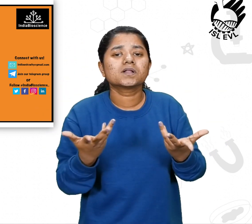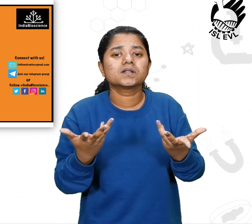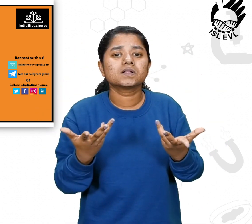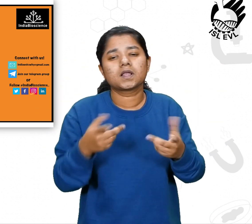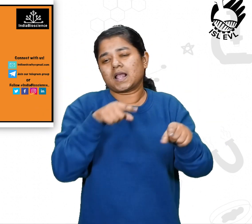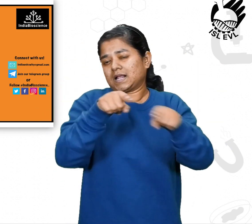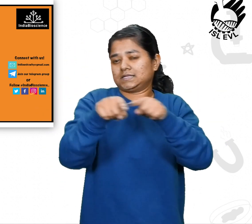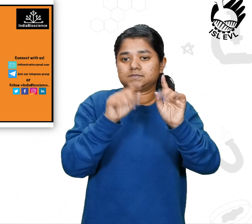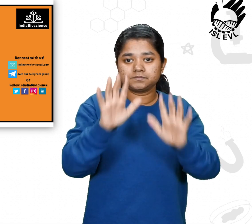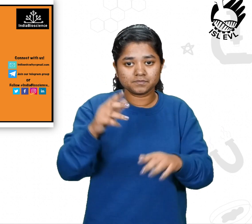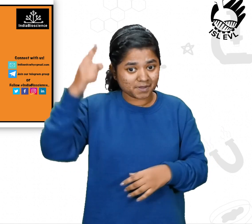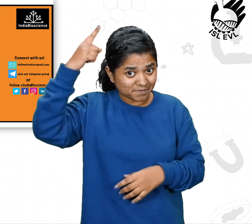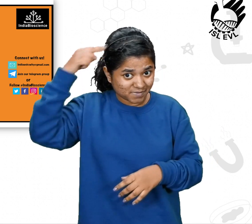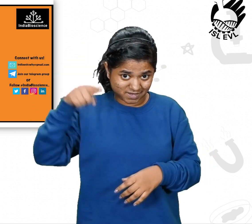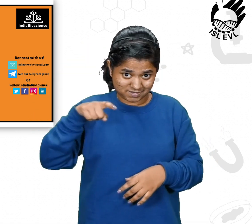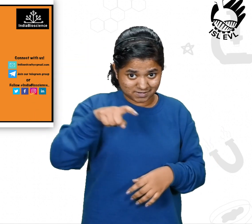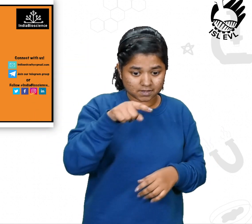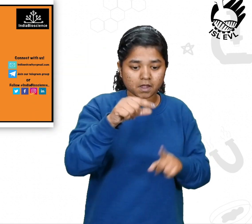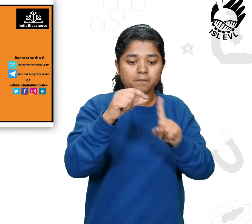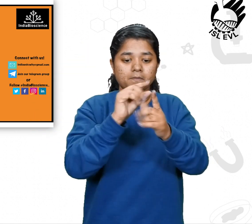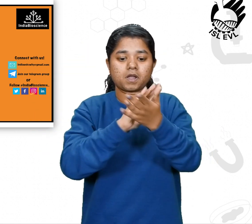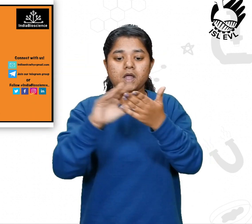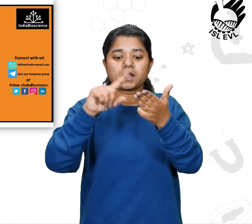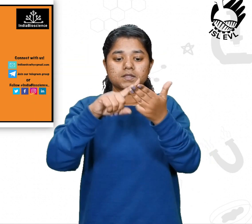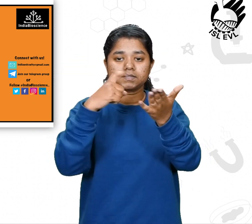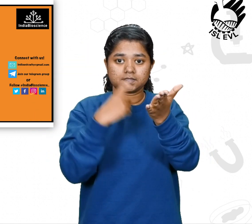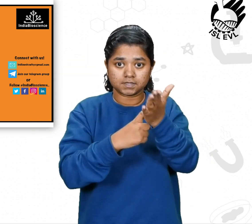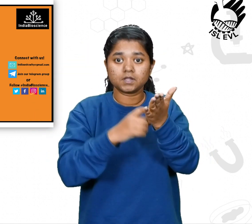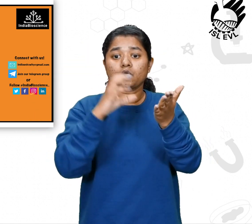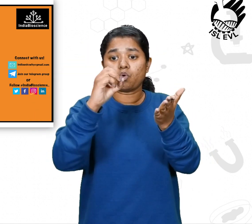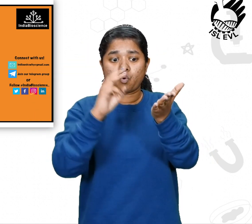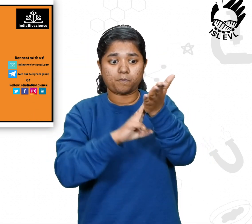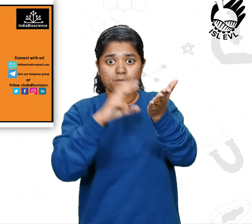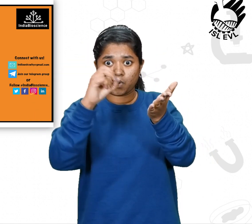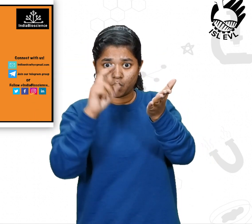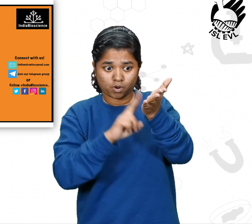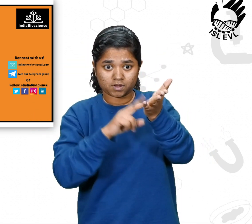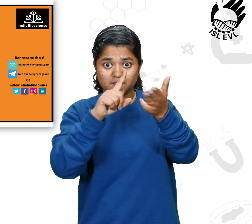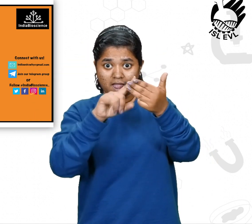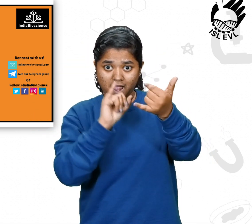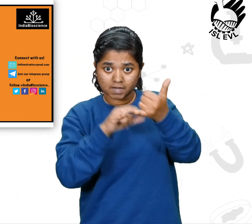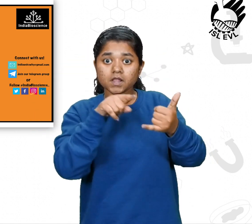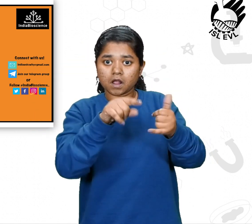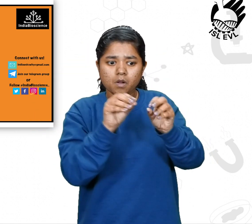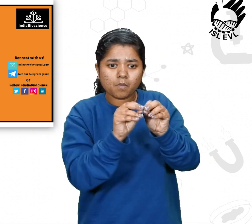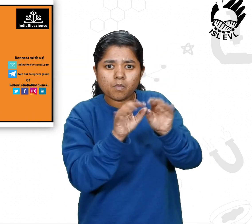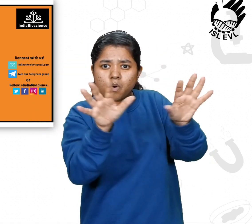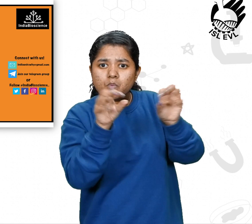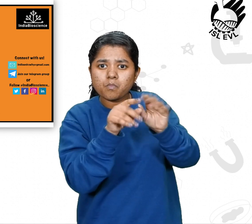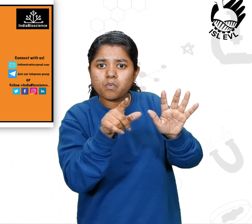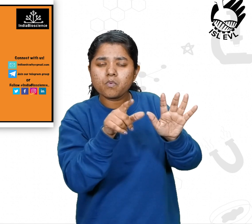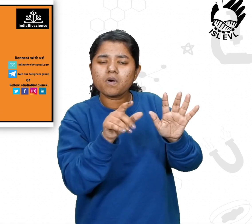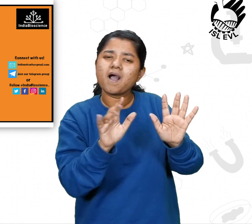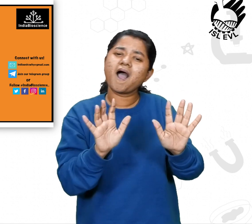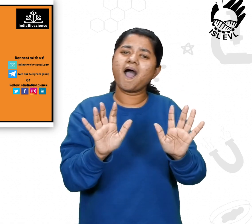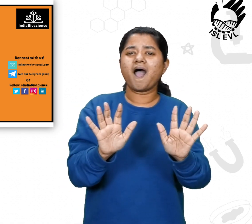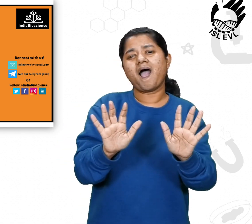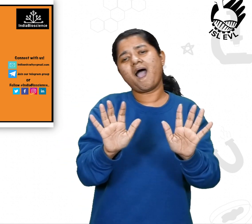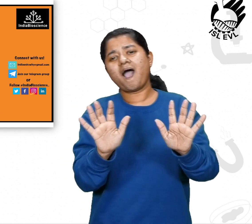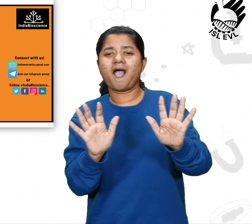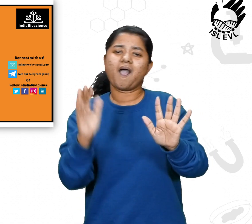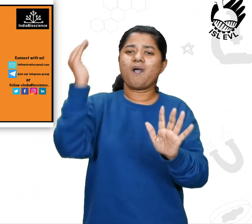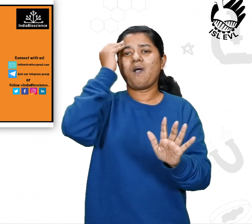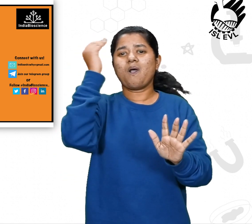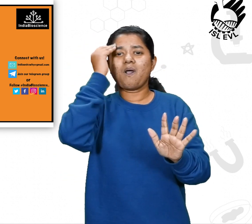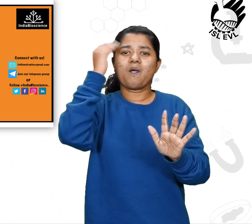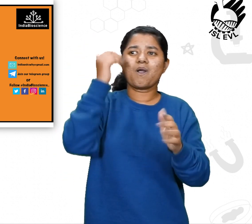to just know that. But how did people discover ants produce pheromones? How did people discover what do ants do with pheromones? We need to think